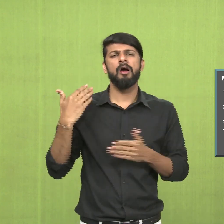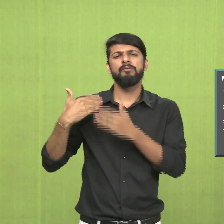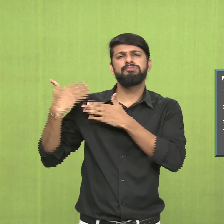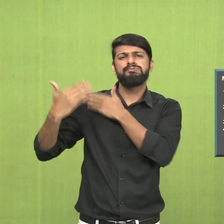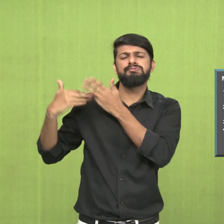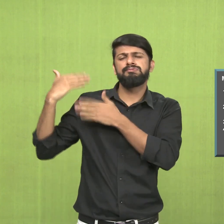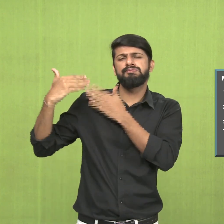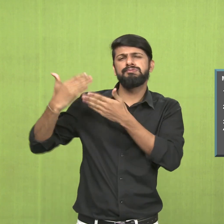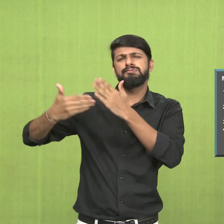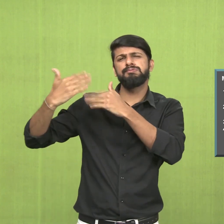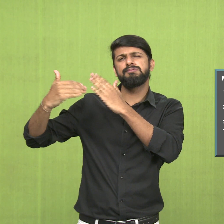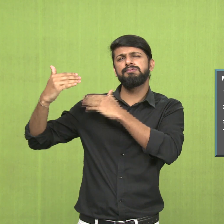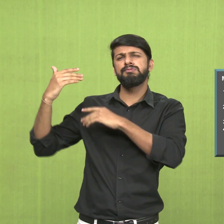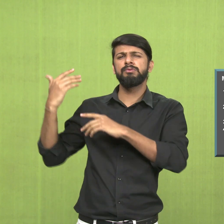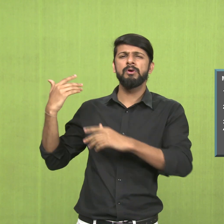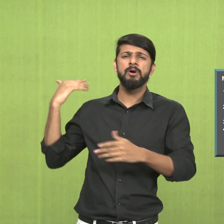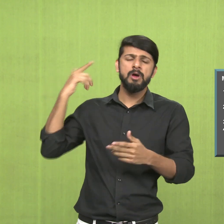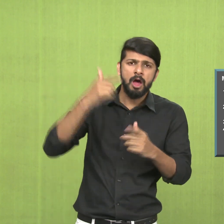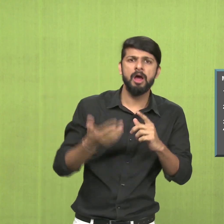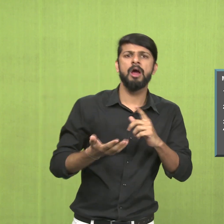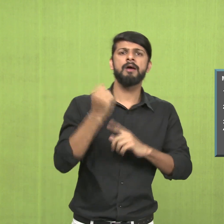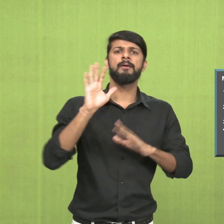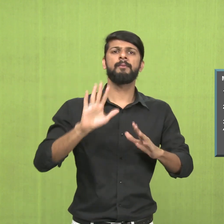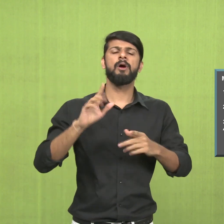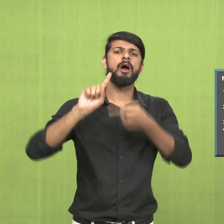became the paintings and the drawings.